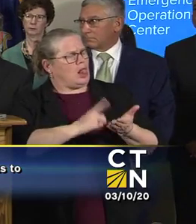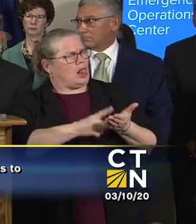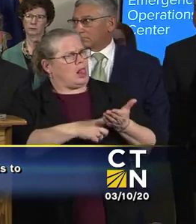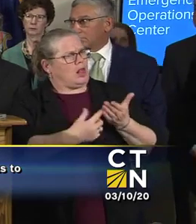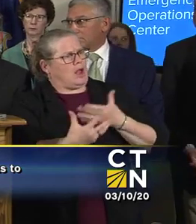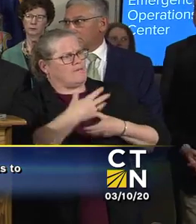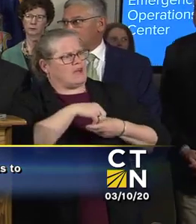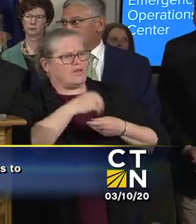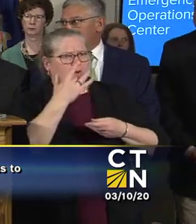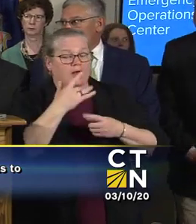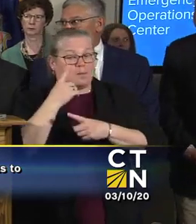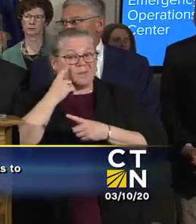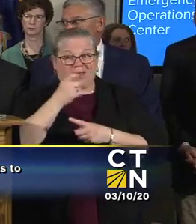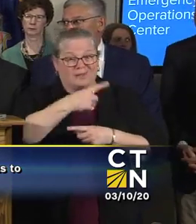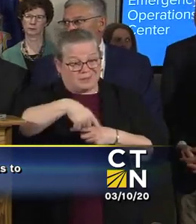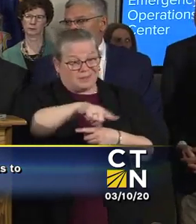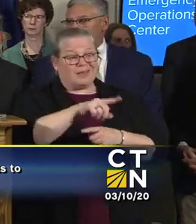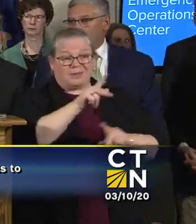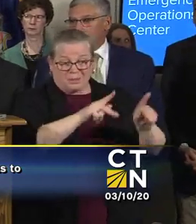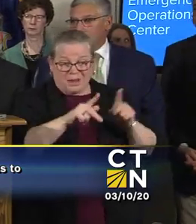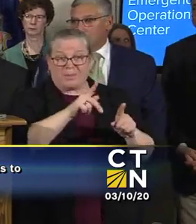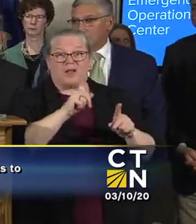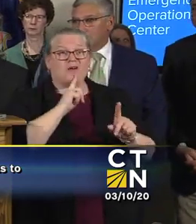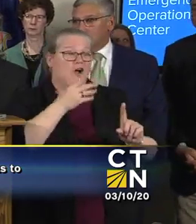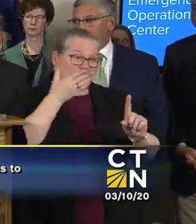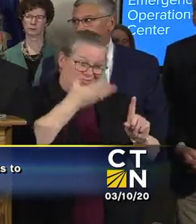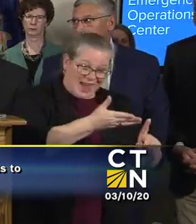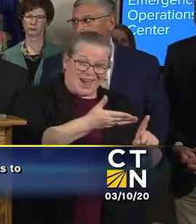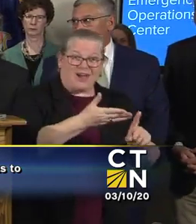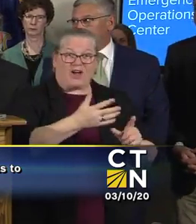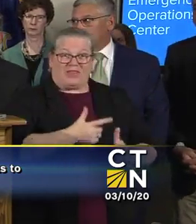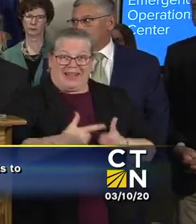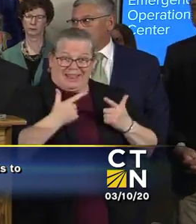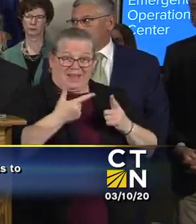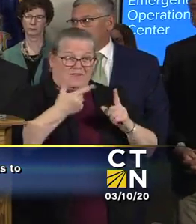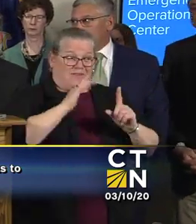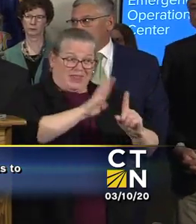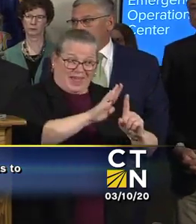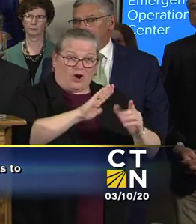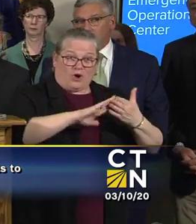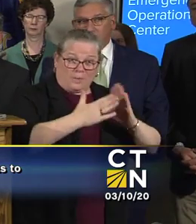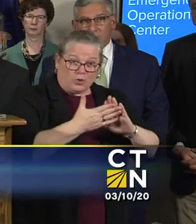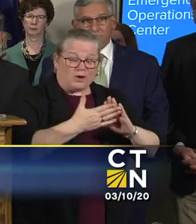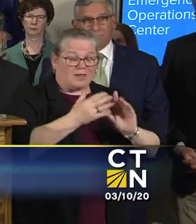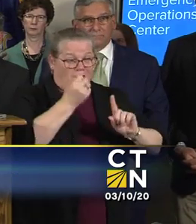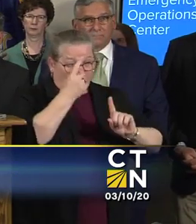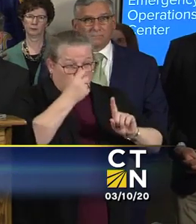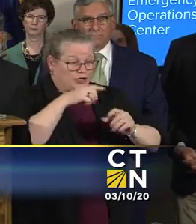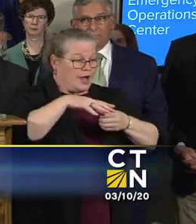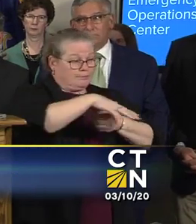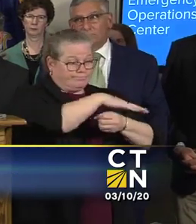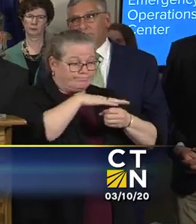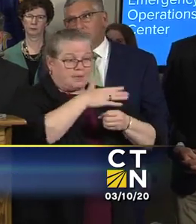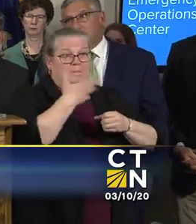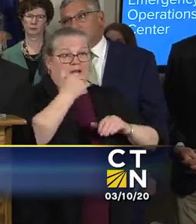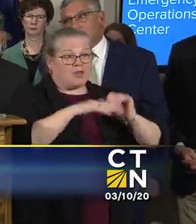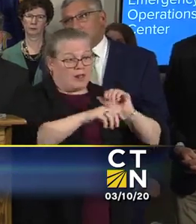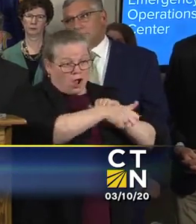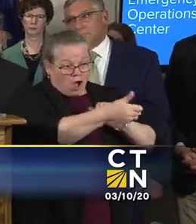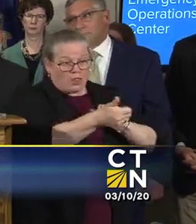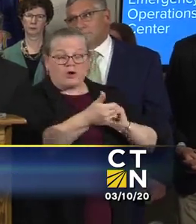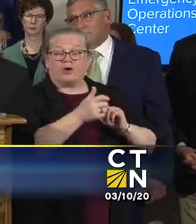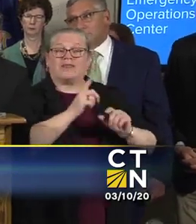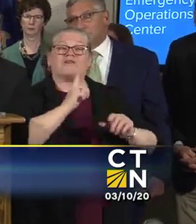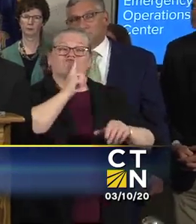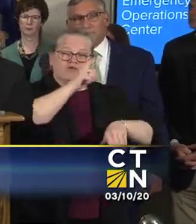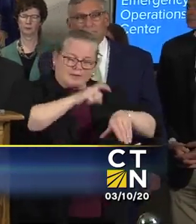people, frankly, boots on the ground. They understand their communities better than anybody, and they have real-time information that